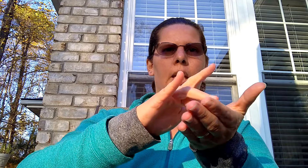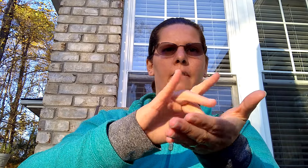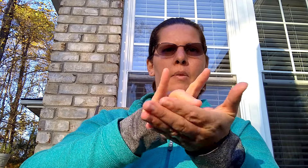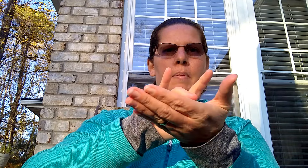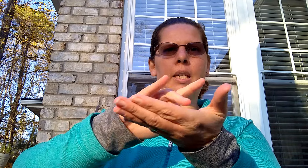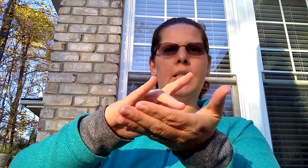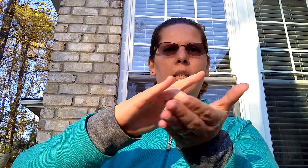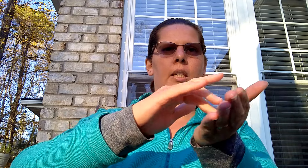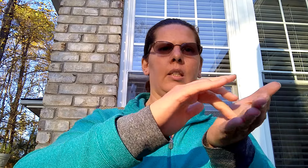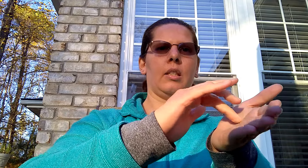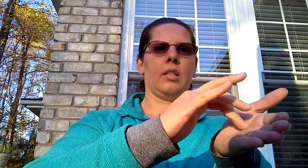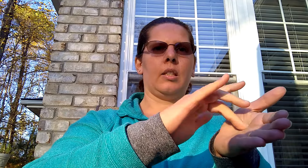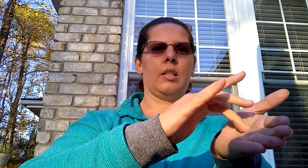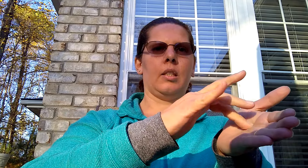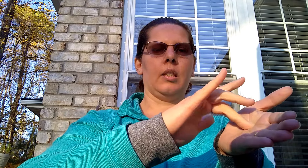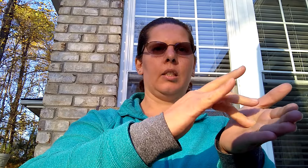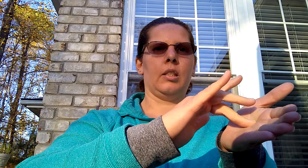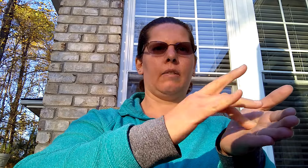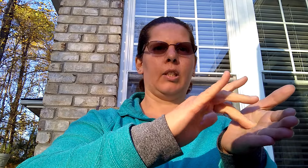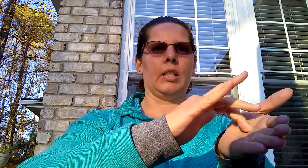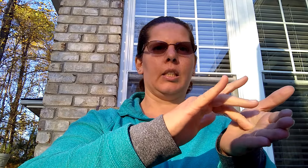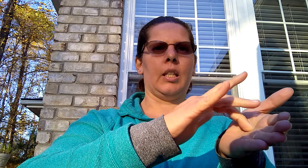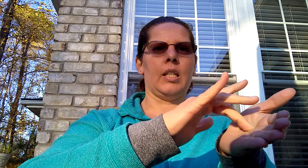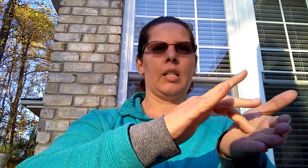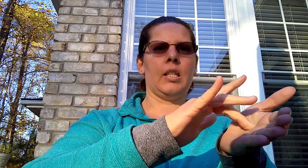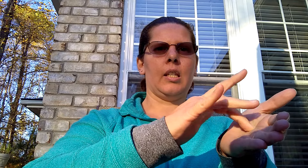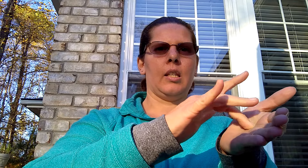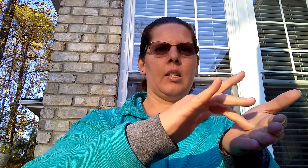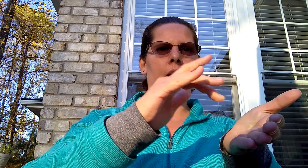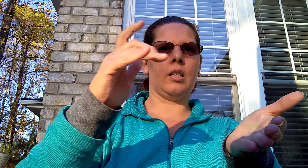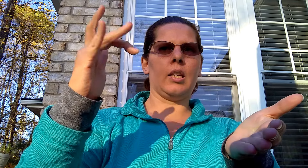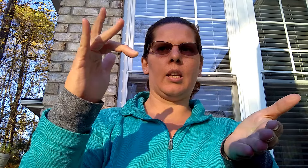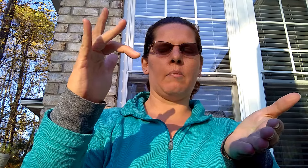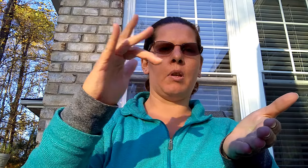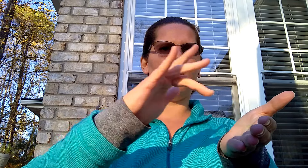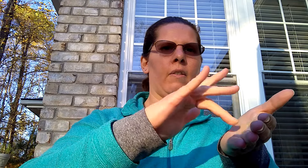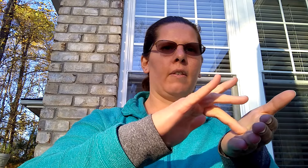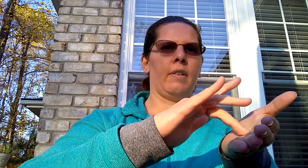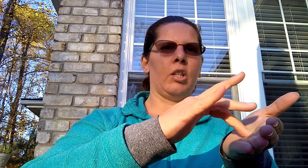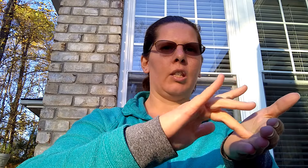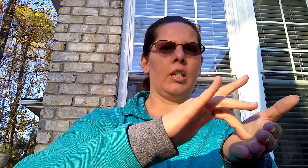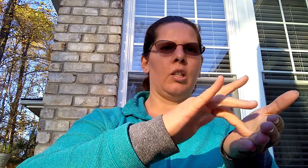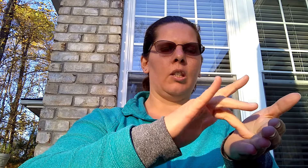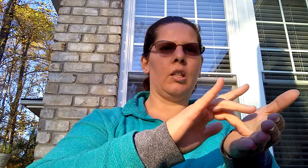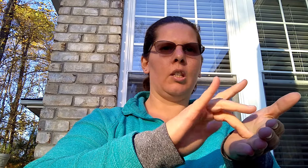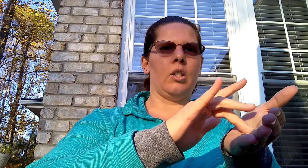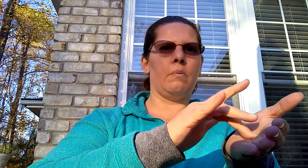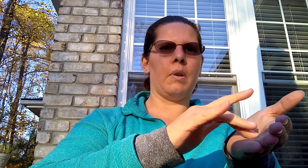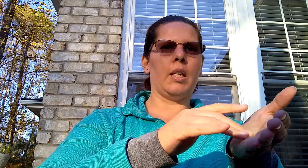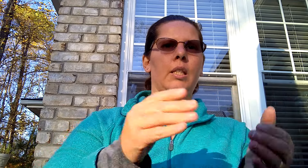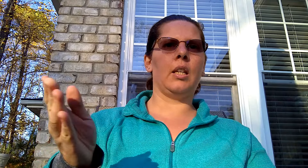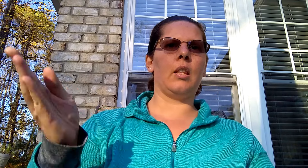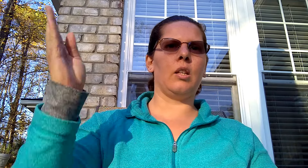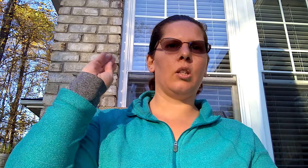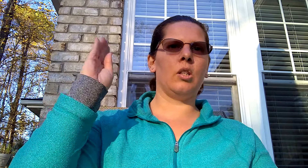for medicine. So if you can see this, take your middle finger here, do medicine, and then you can do